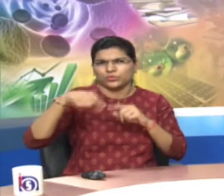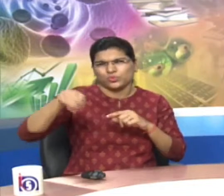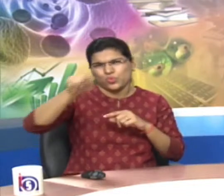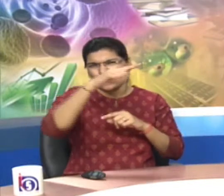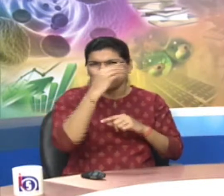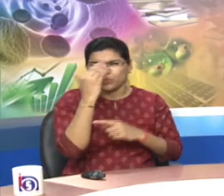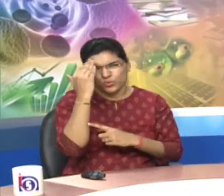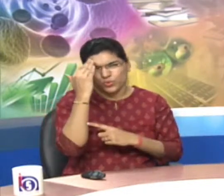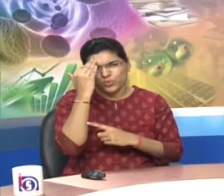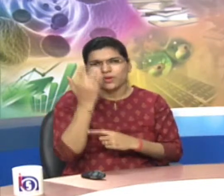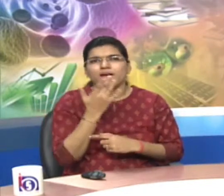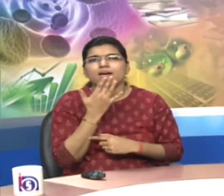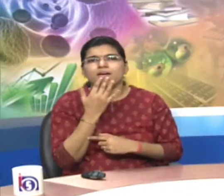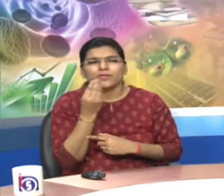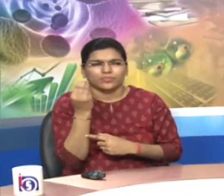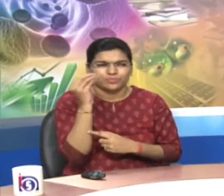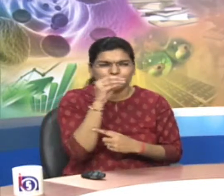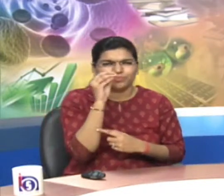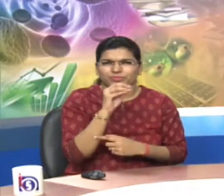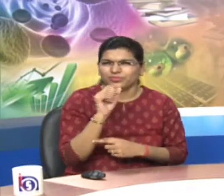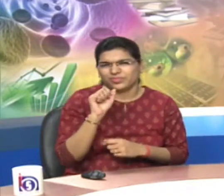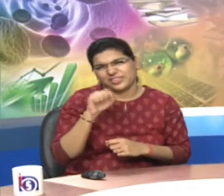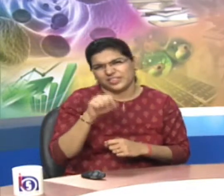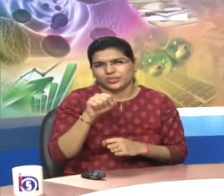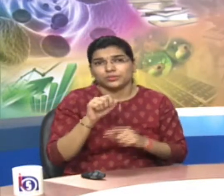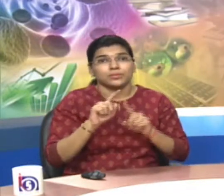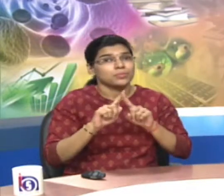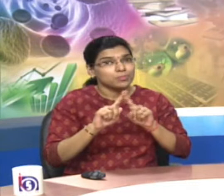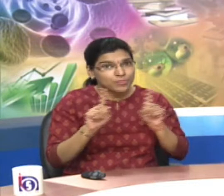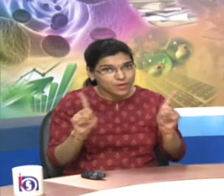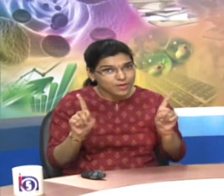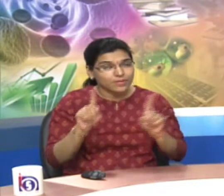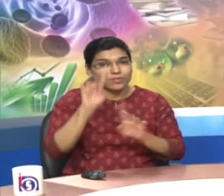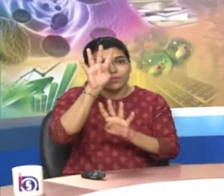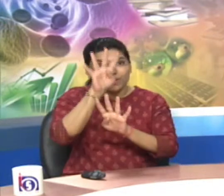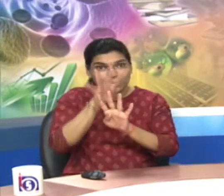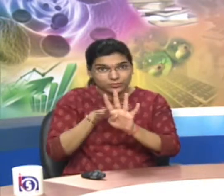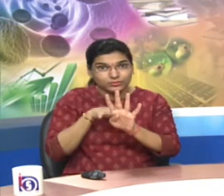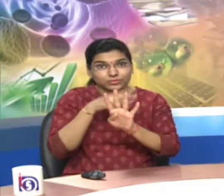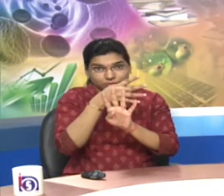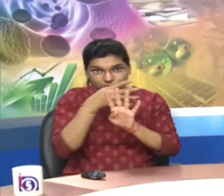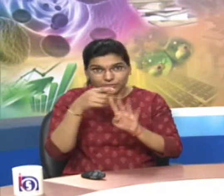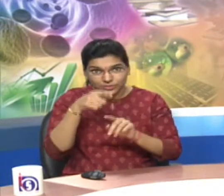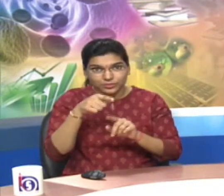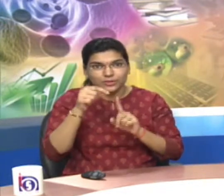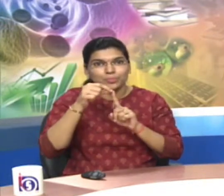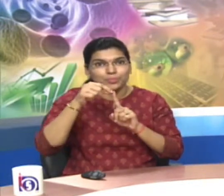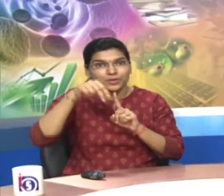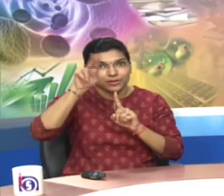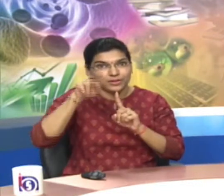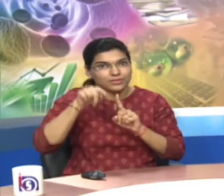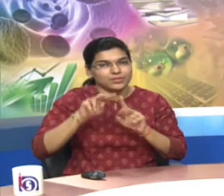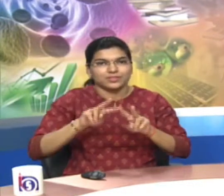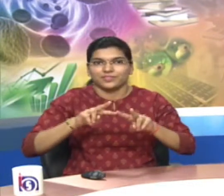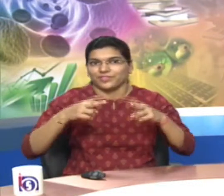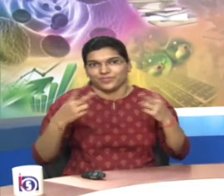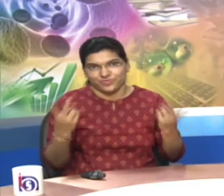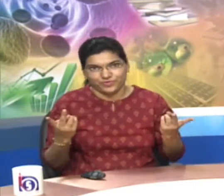Format painter, you all must be knowing that you can put colors, but in worksheets